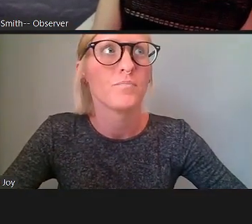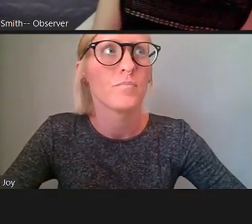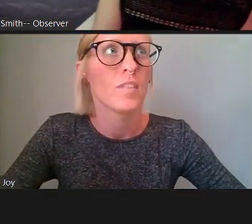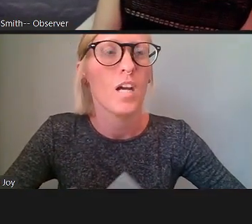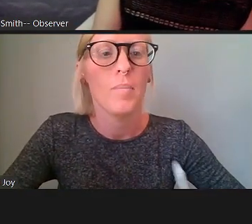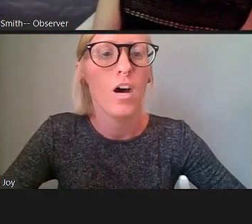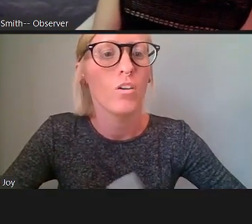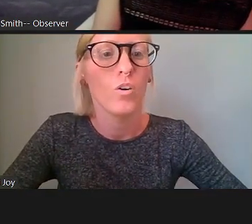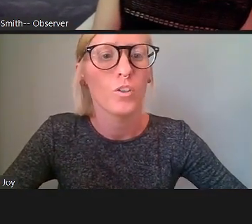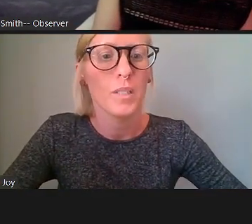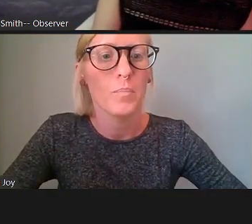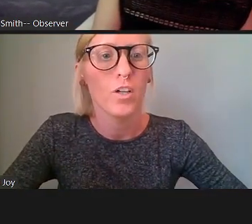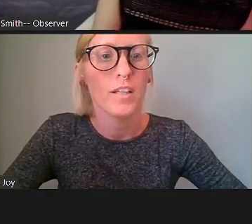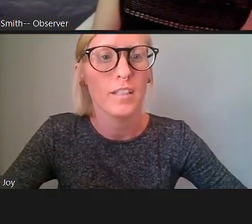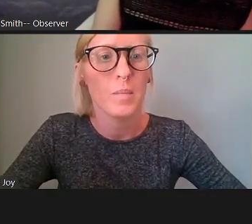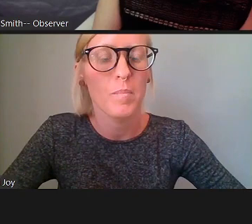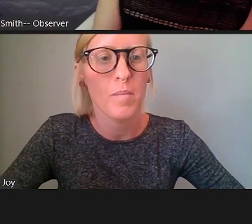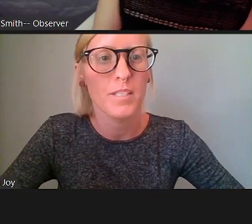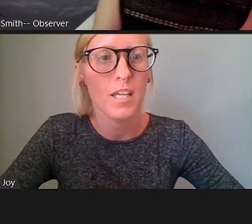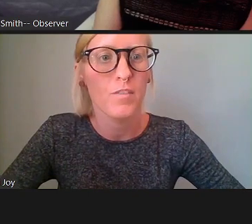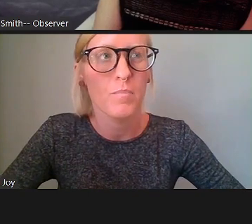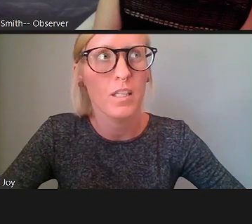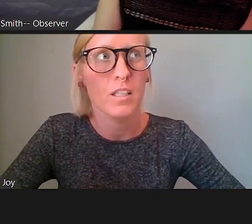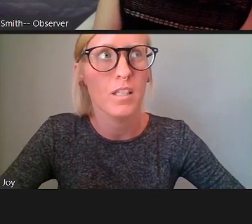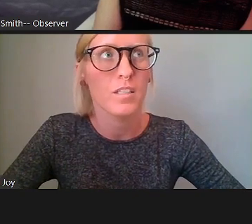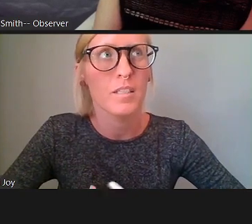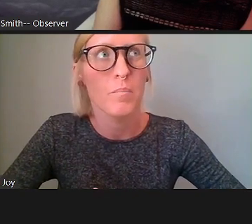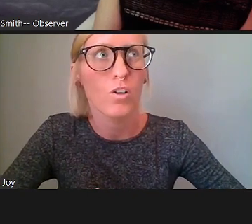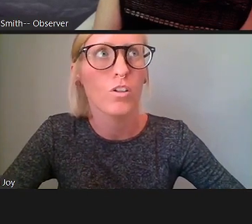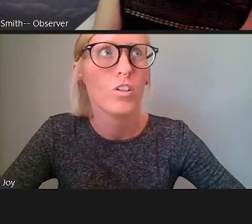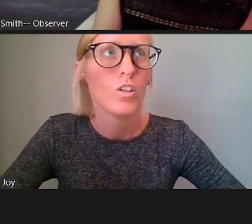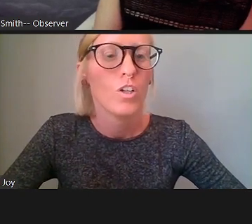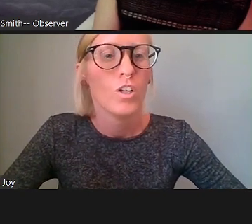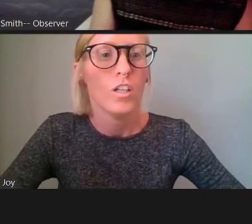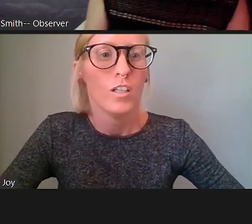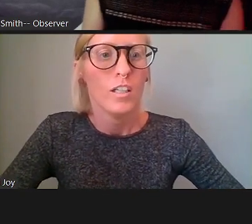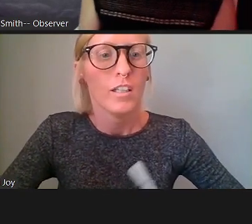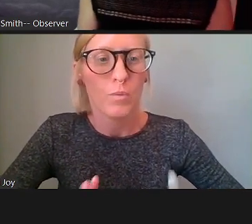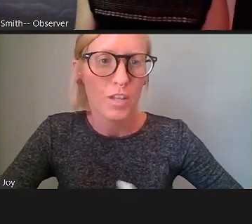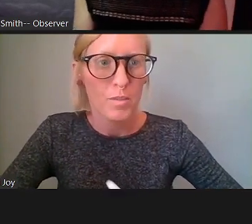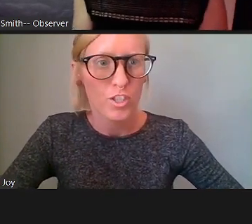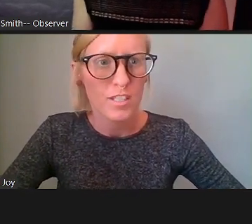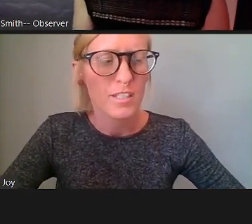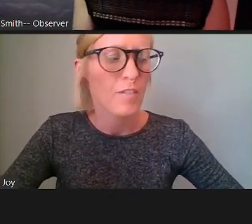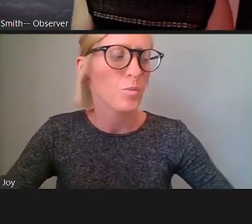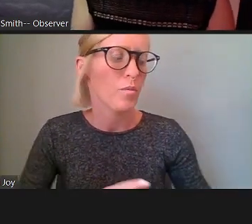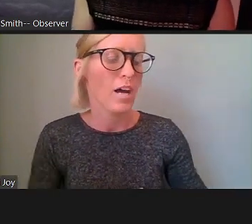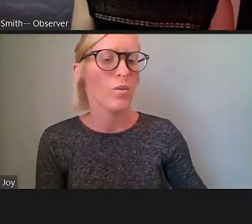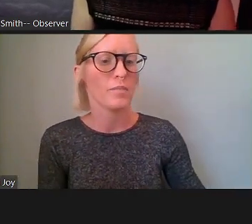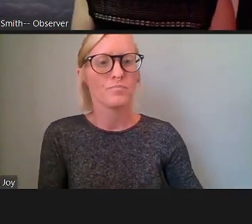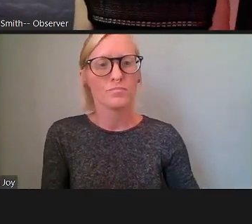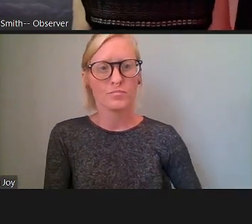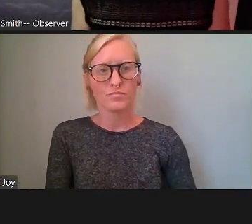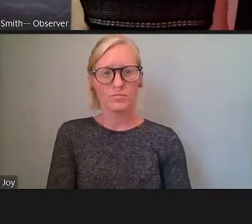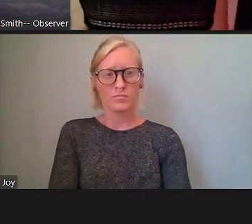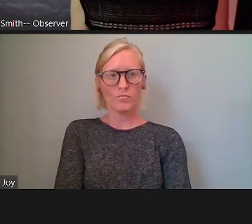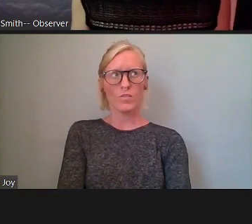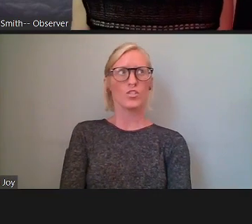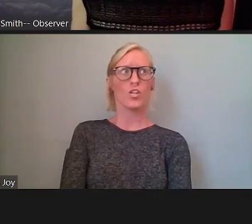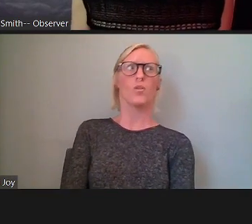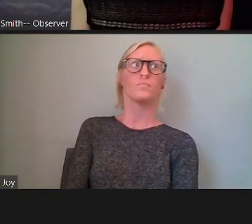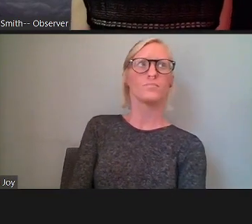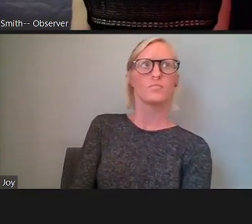be about older people and keeping them safe and making it simple, like with images and stuff. Do you remember that one?